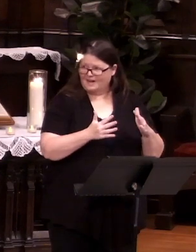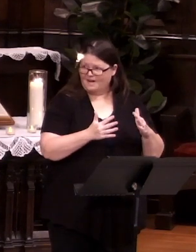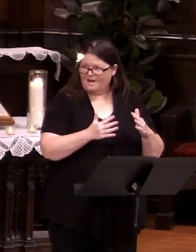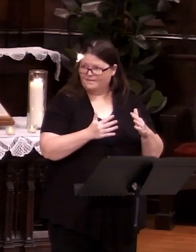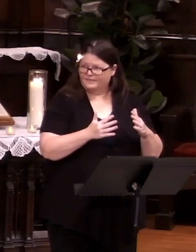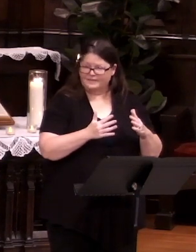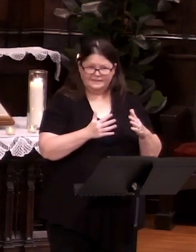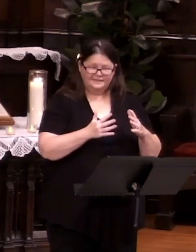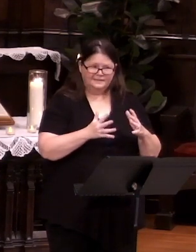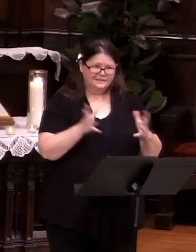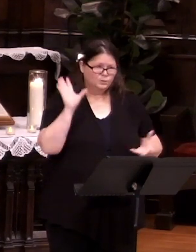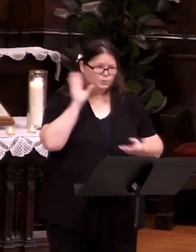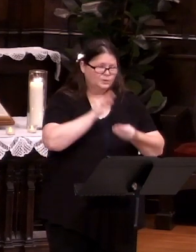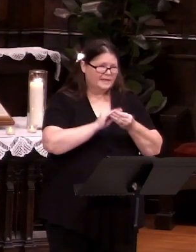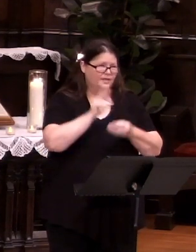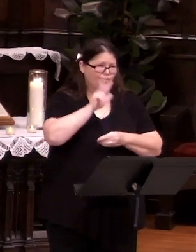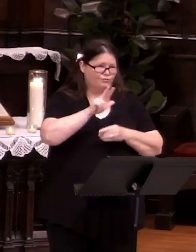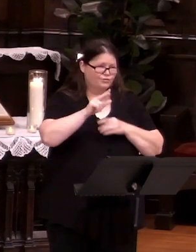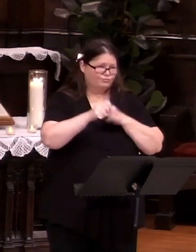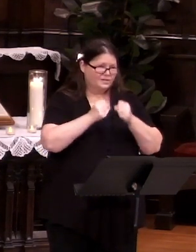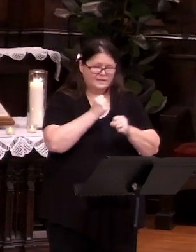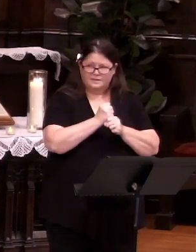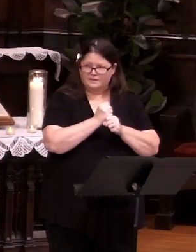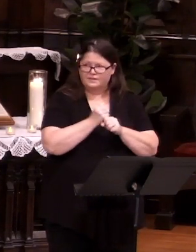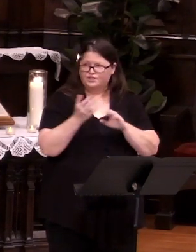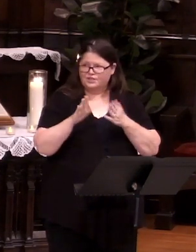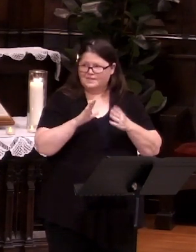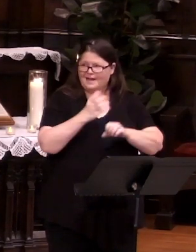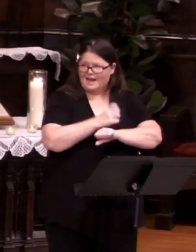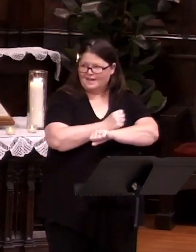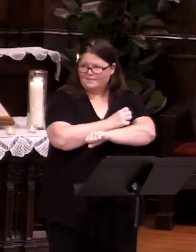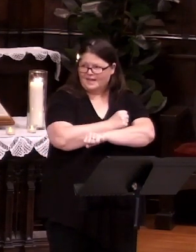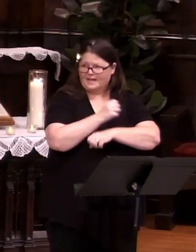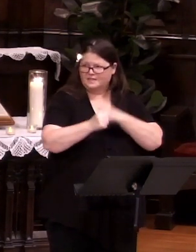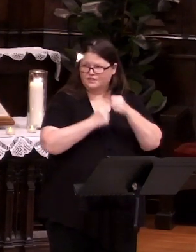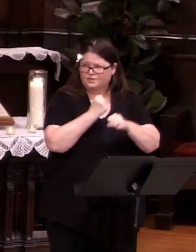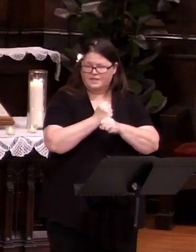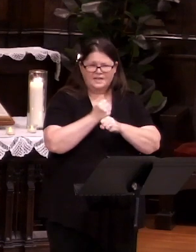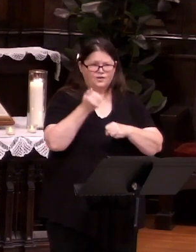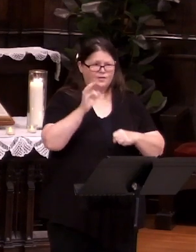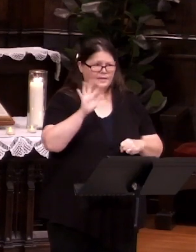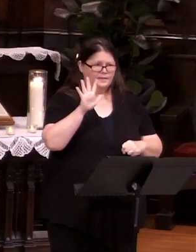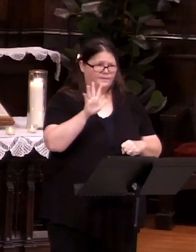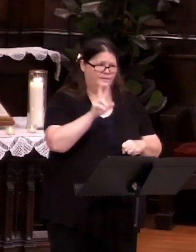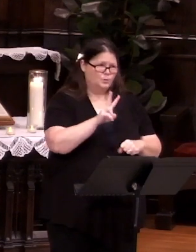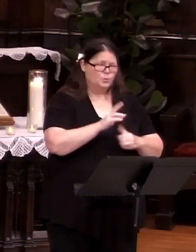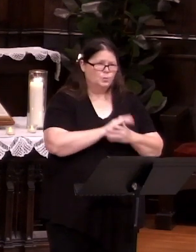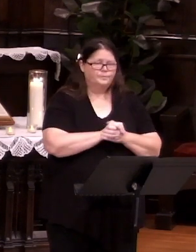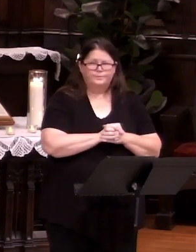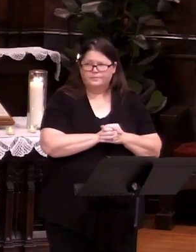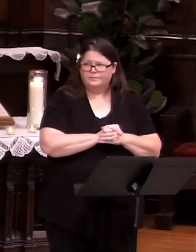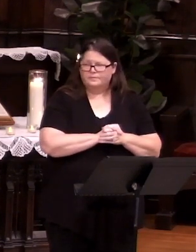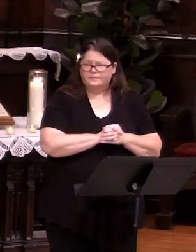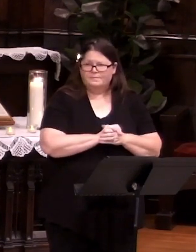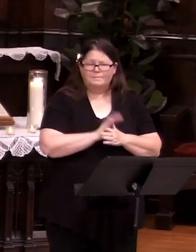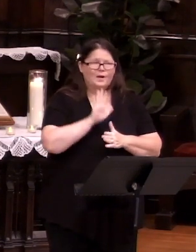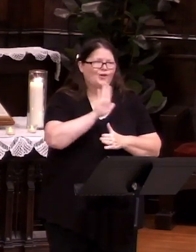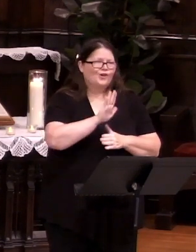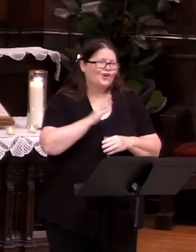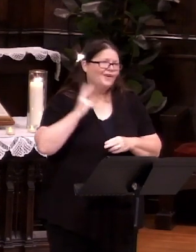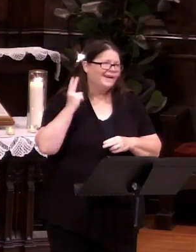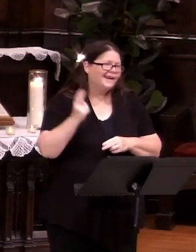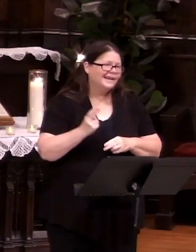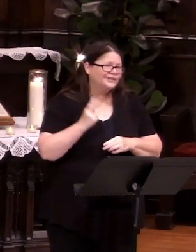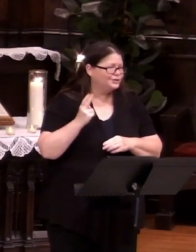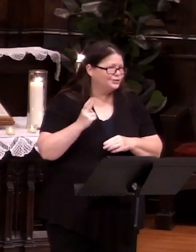33 years. As she died of cancer in 1952. However, her legacy is